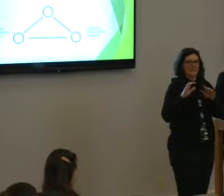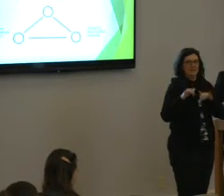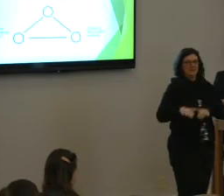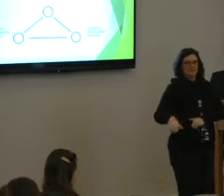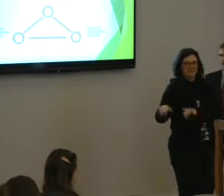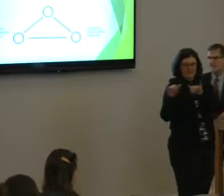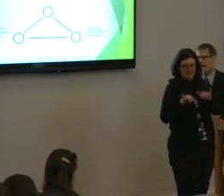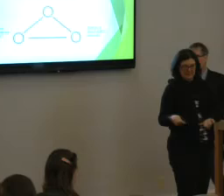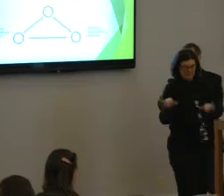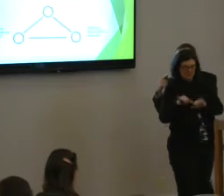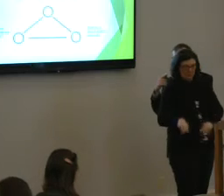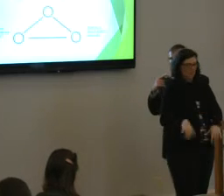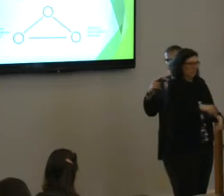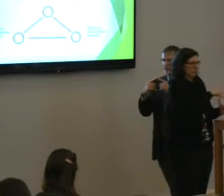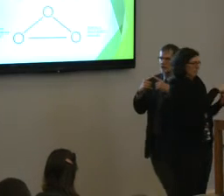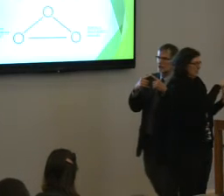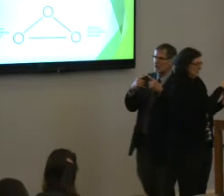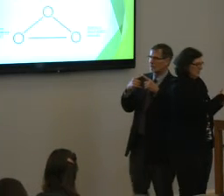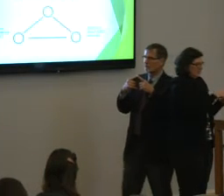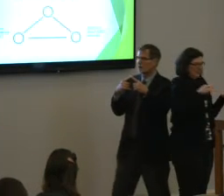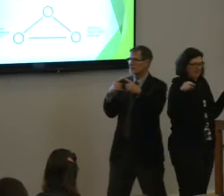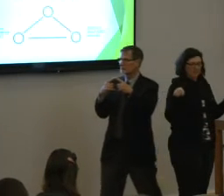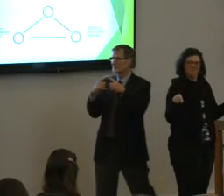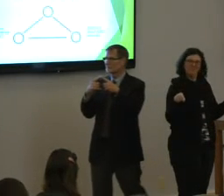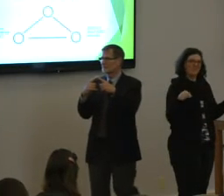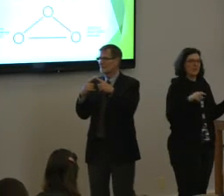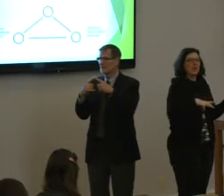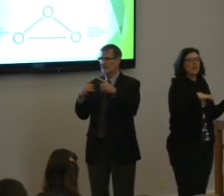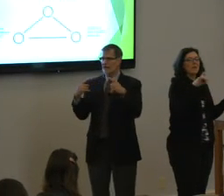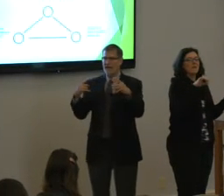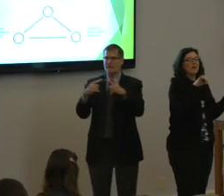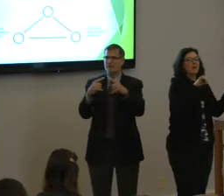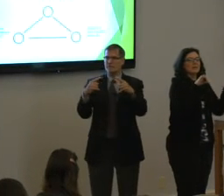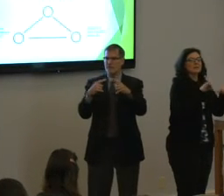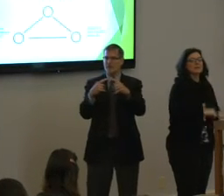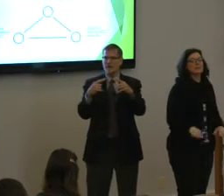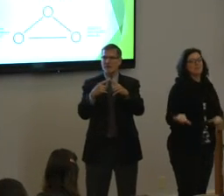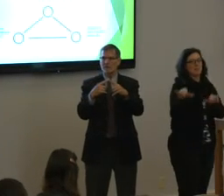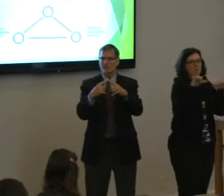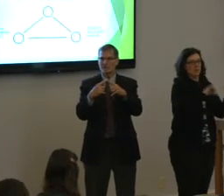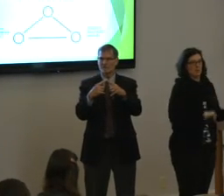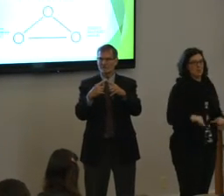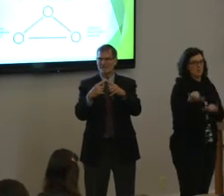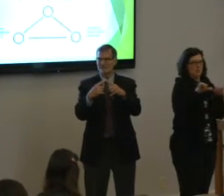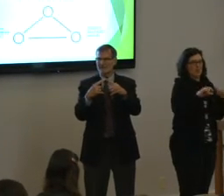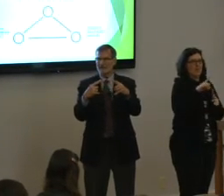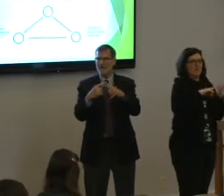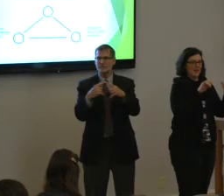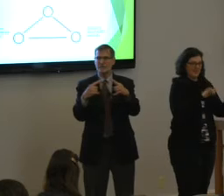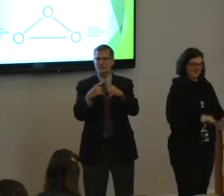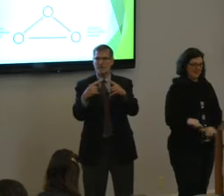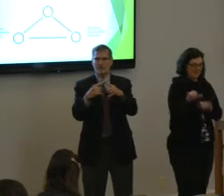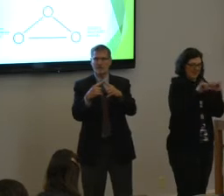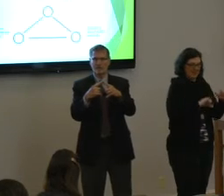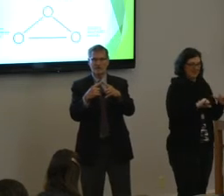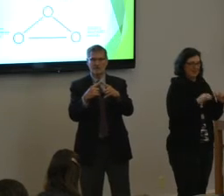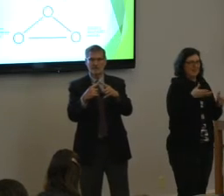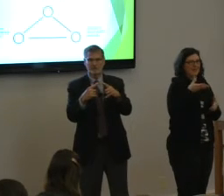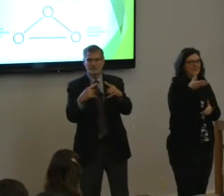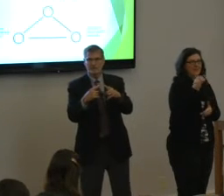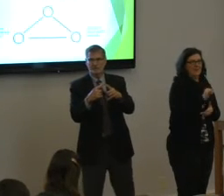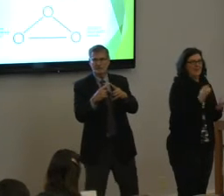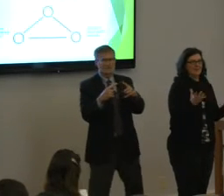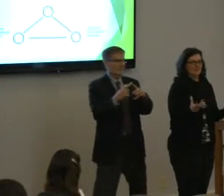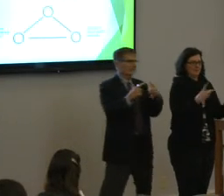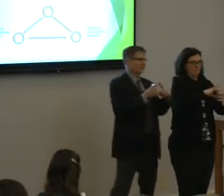other. Find something that they share in common. And have them meet there. Have them meet there.